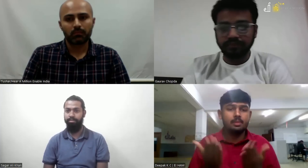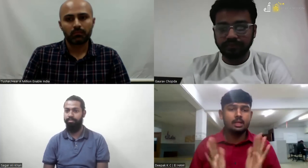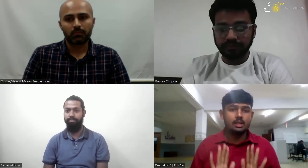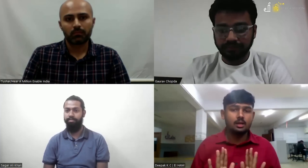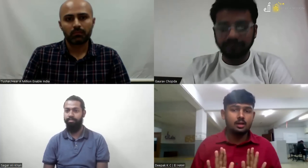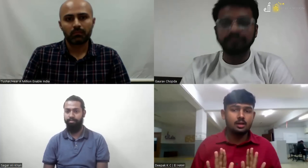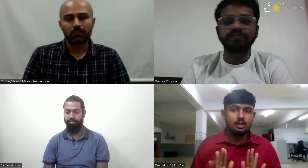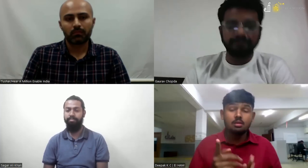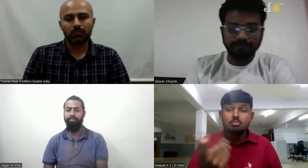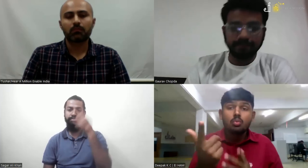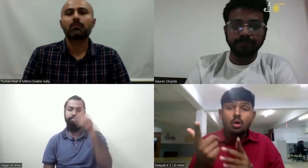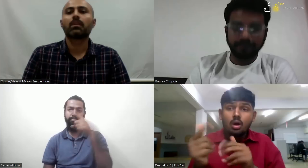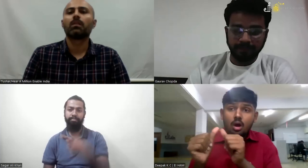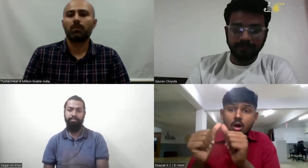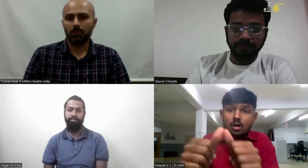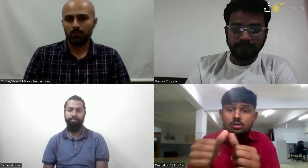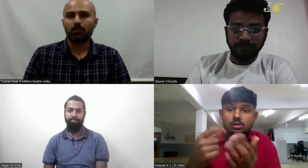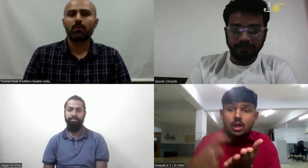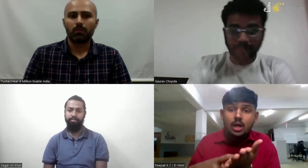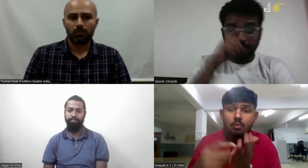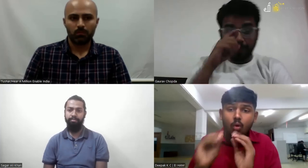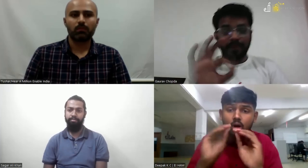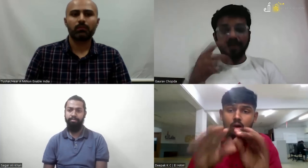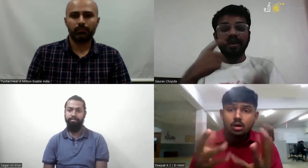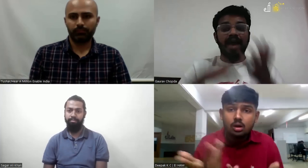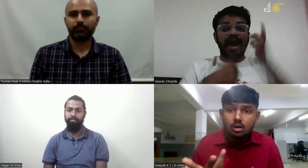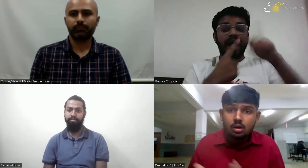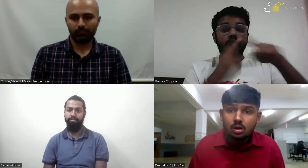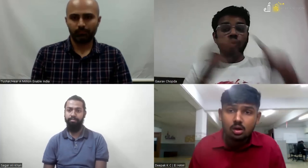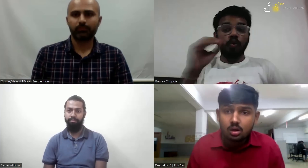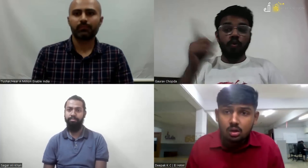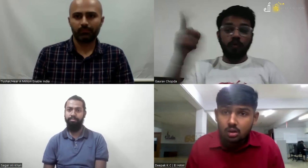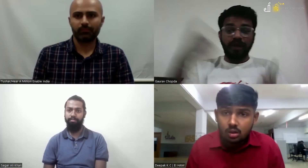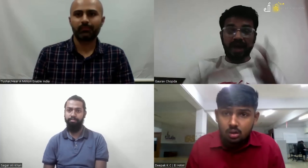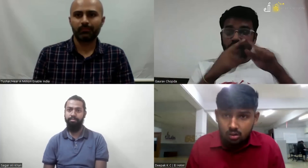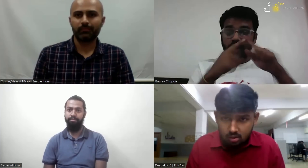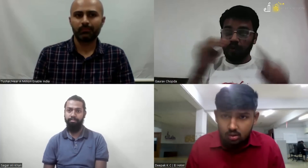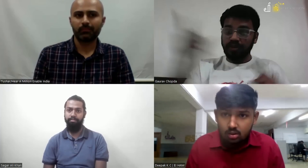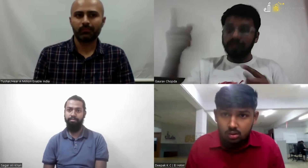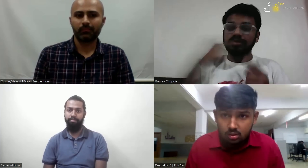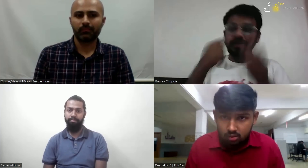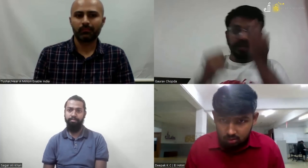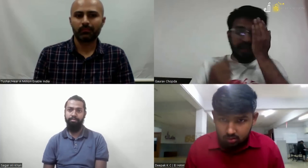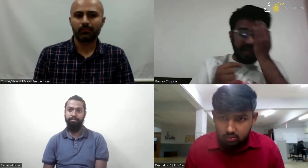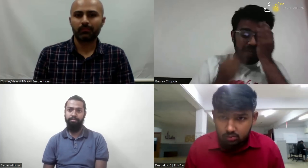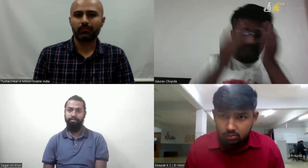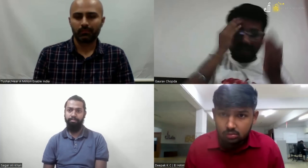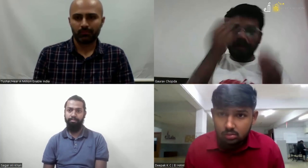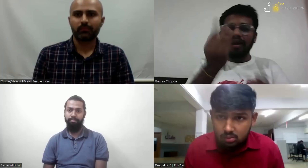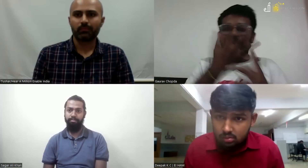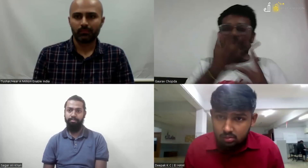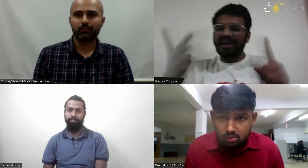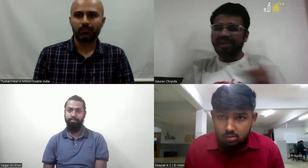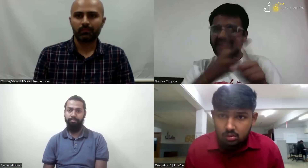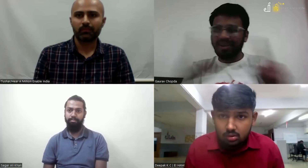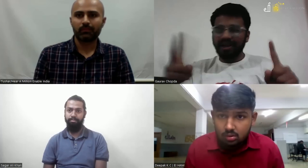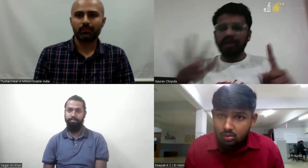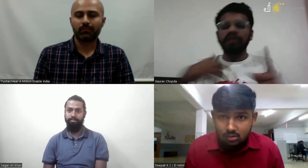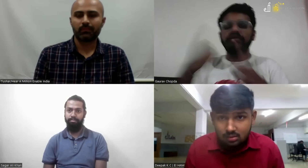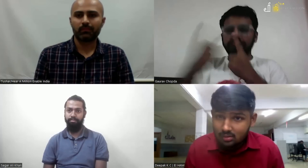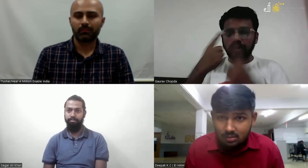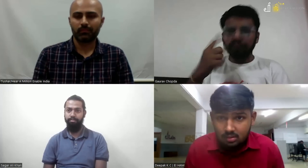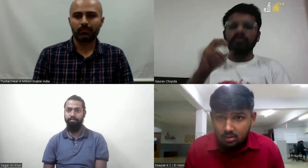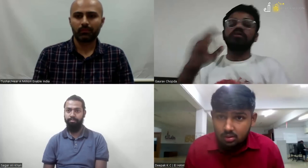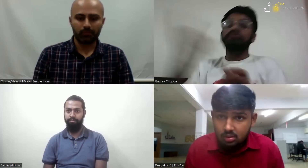is there is some problem you face, there could be a chance that you didn't get the license.